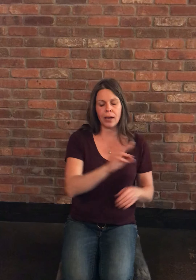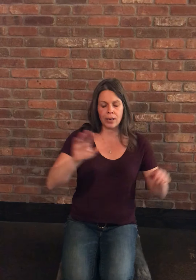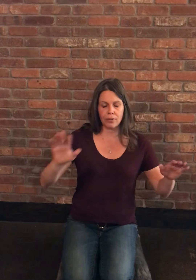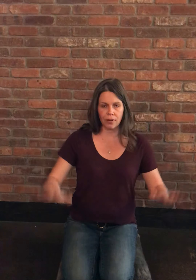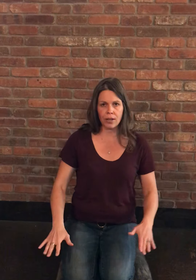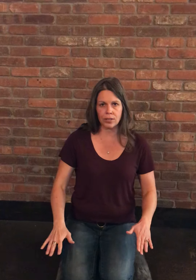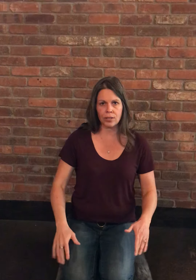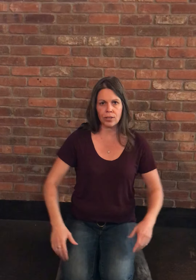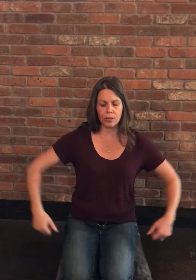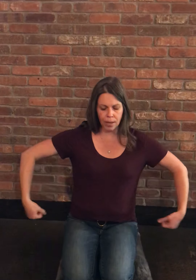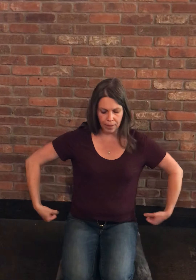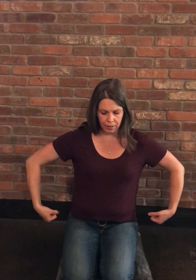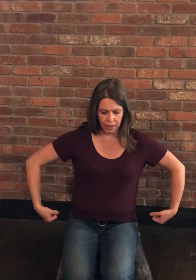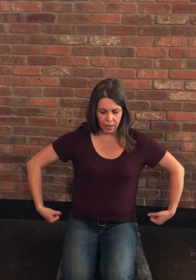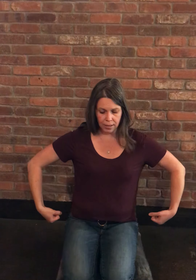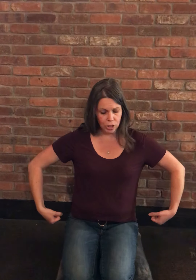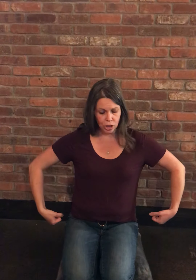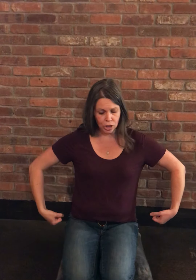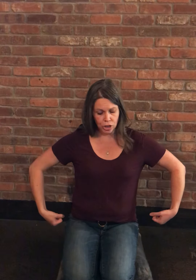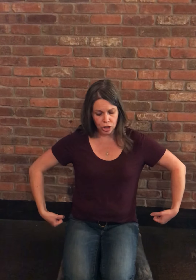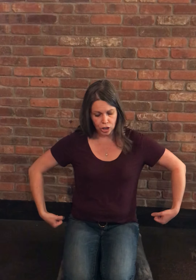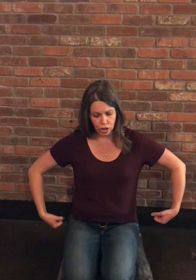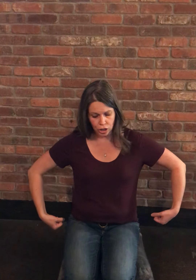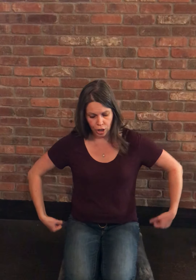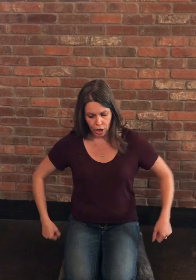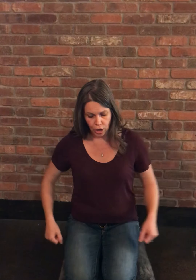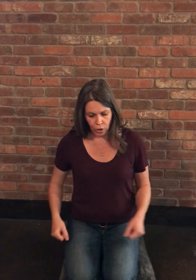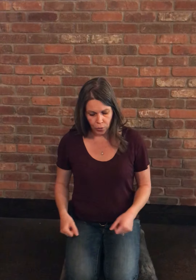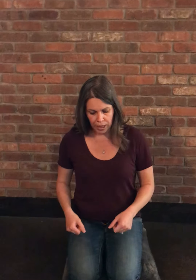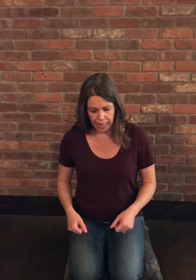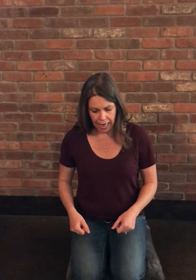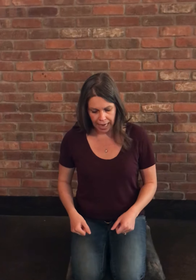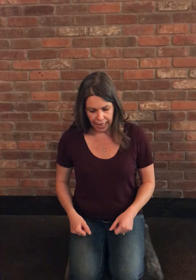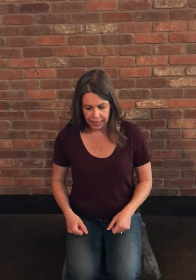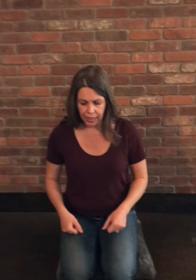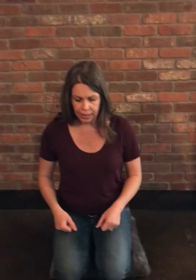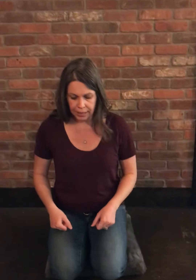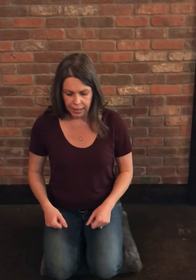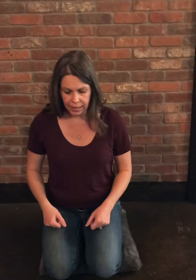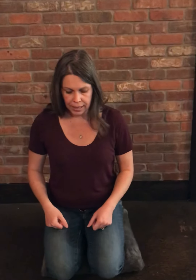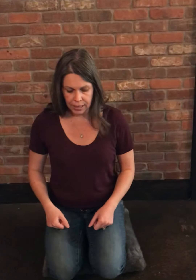Empire falls to the barbarians. Week 9 is